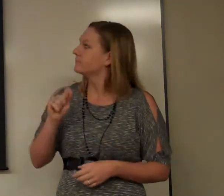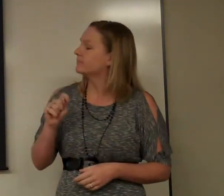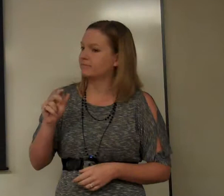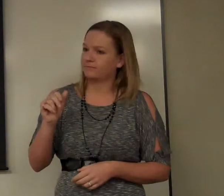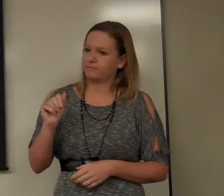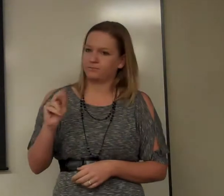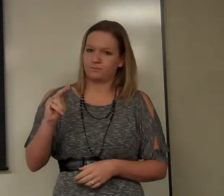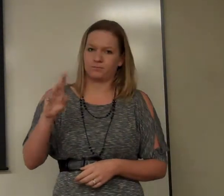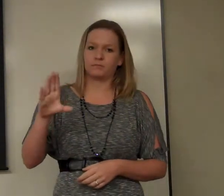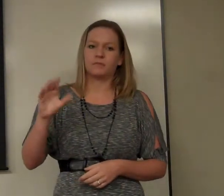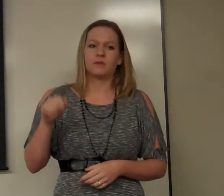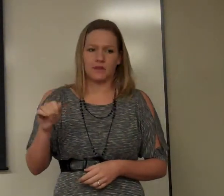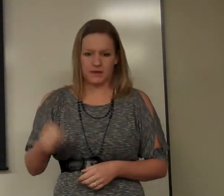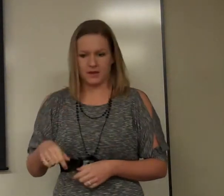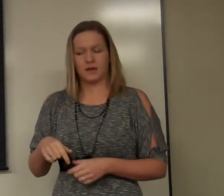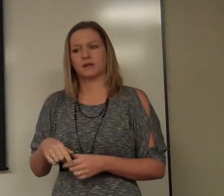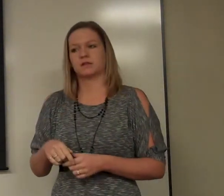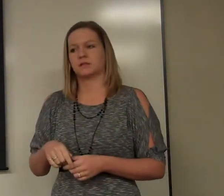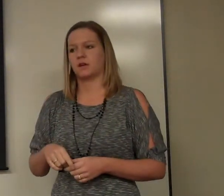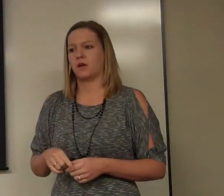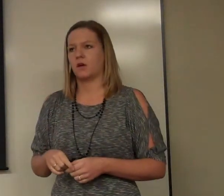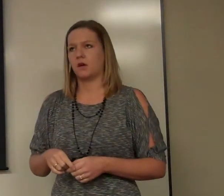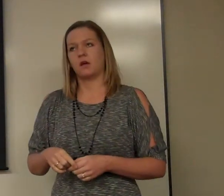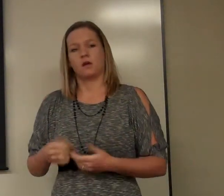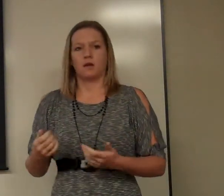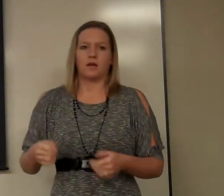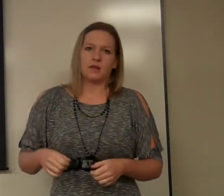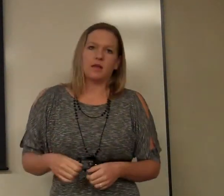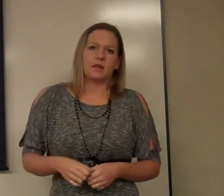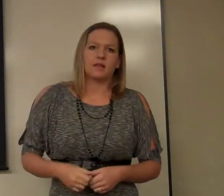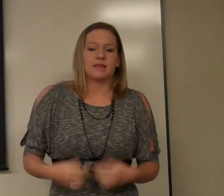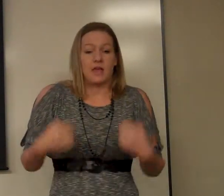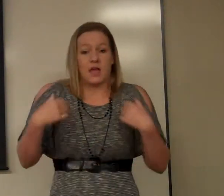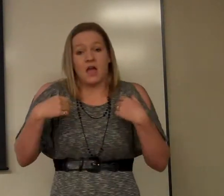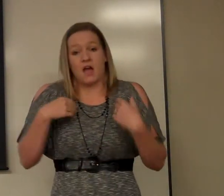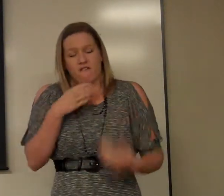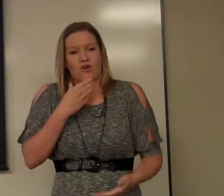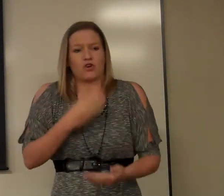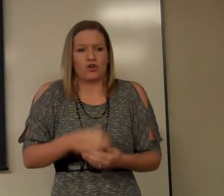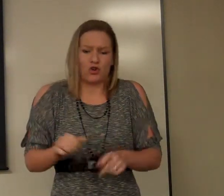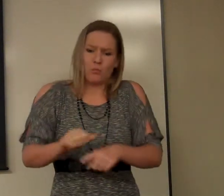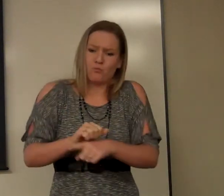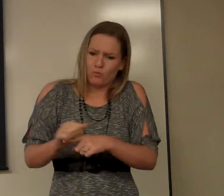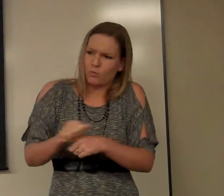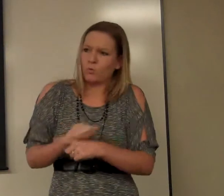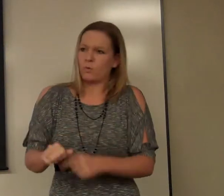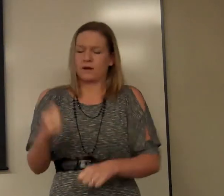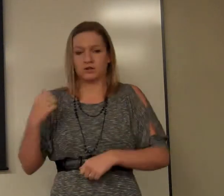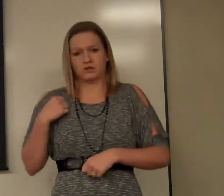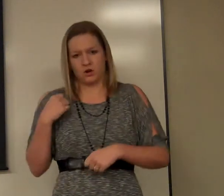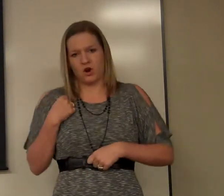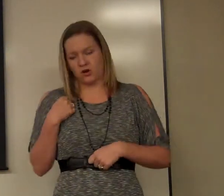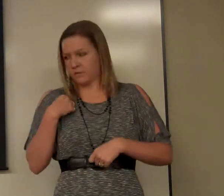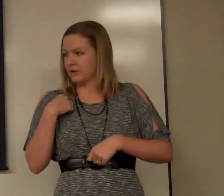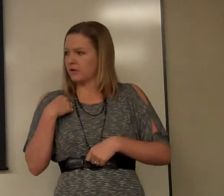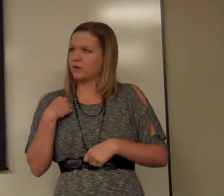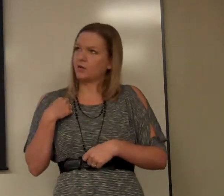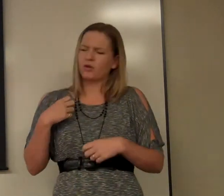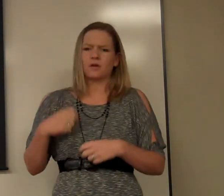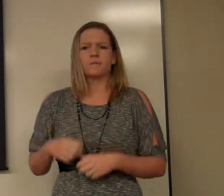Now, they didn't have problems with that. Remember, they had a trained army that had the red coats, and they were ready to go. What was their other problem,